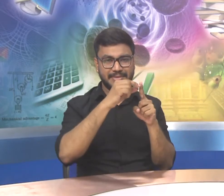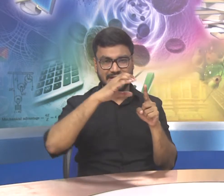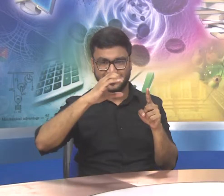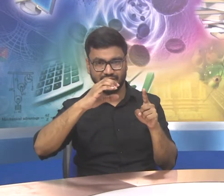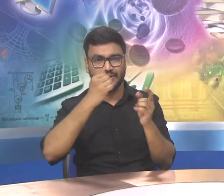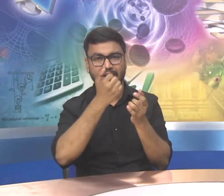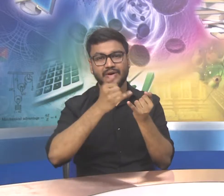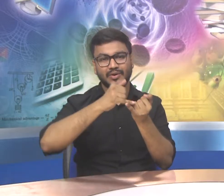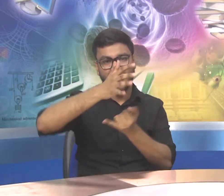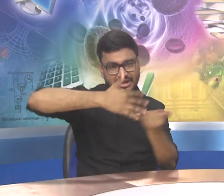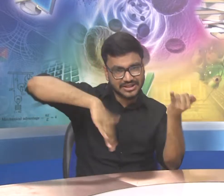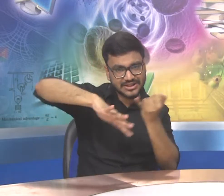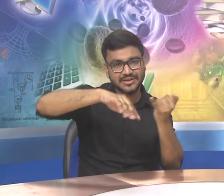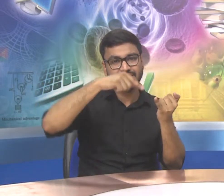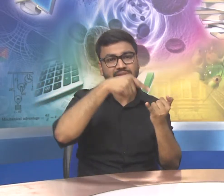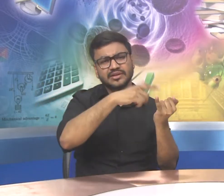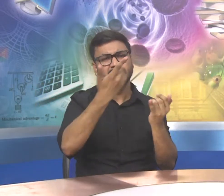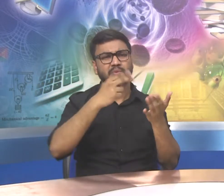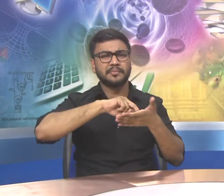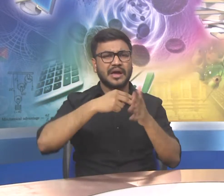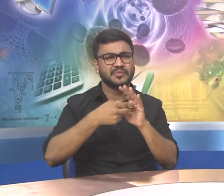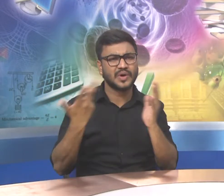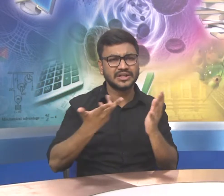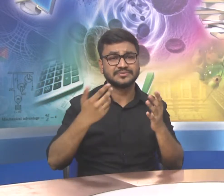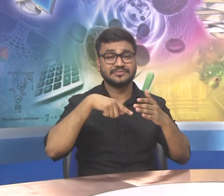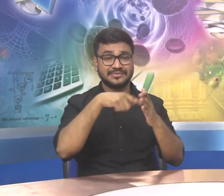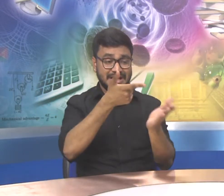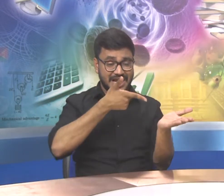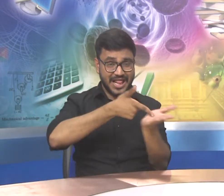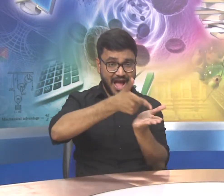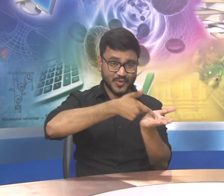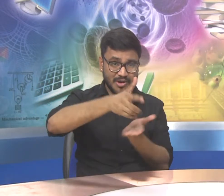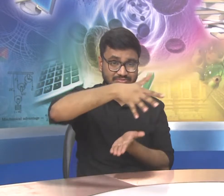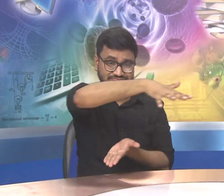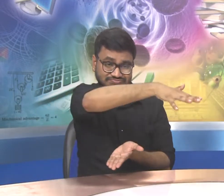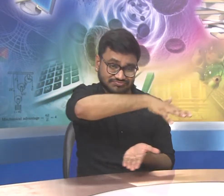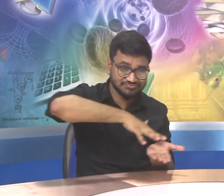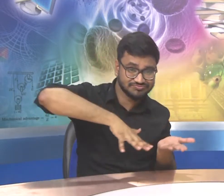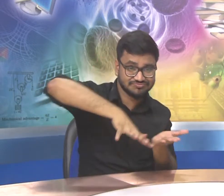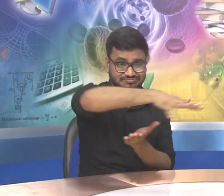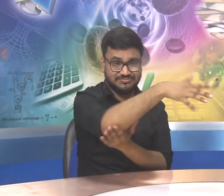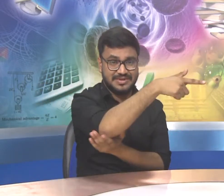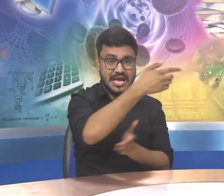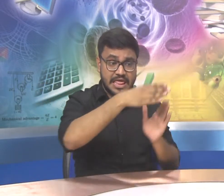First we will look what is primary credit societies.